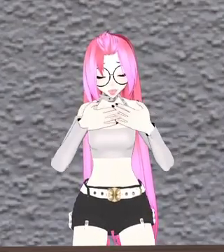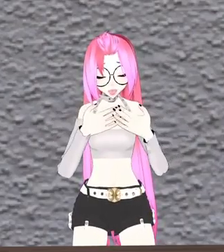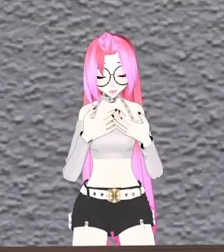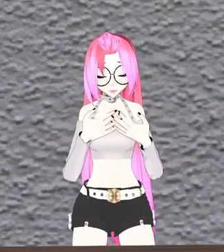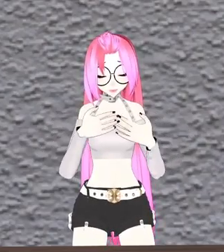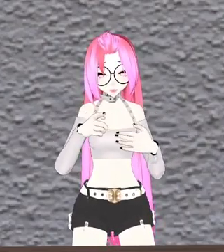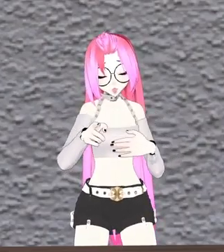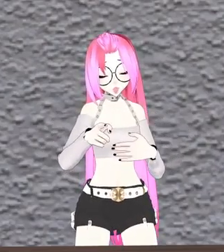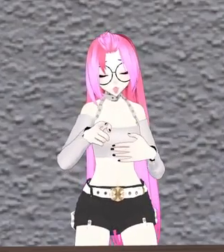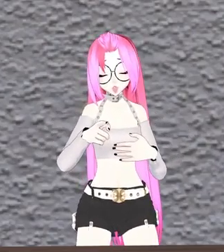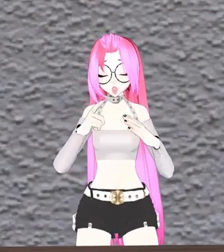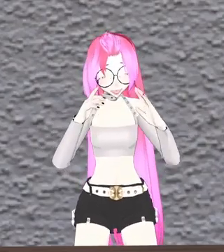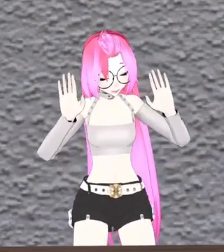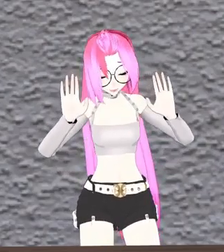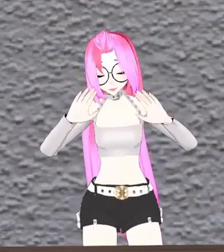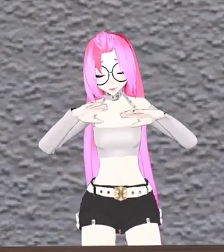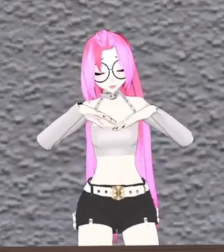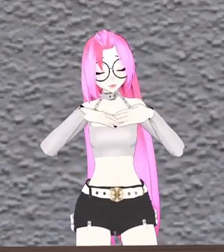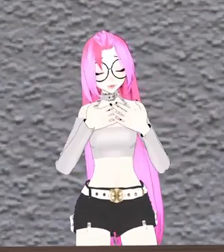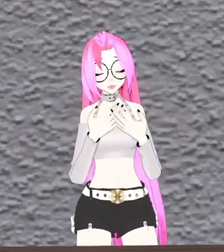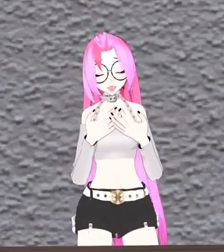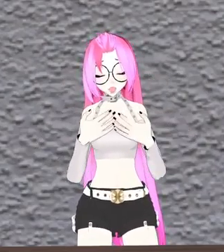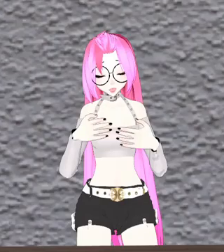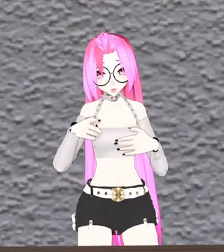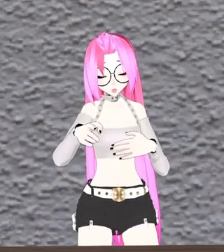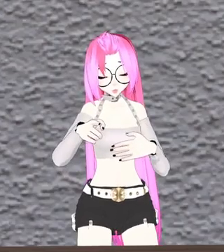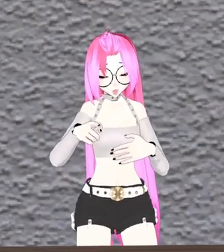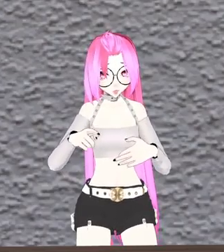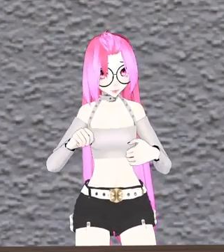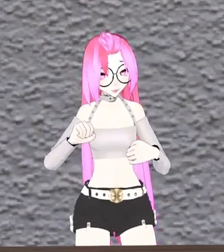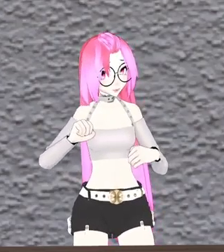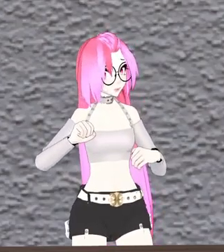how you. That's it. How